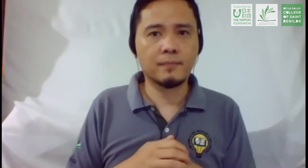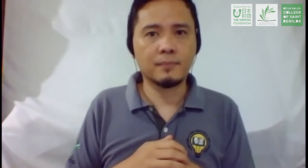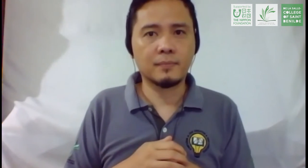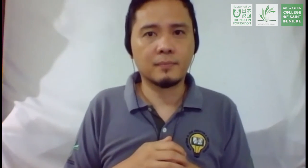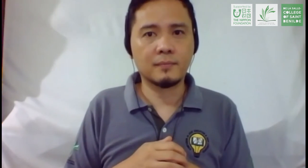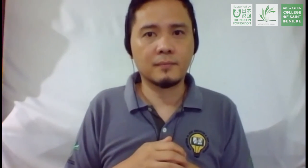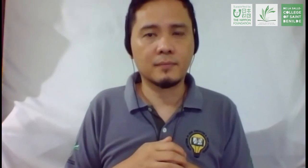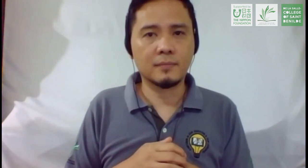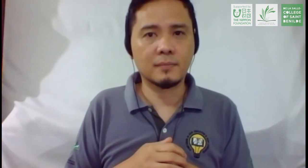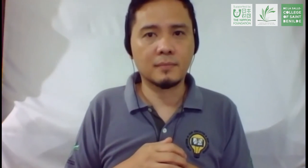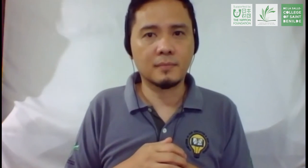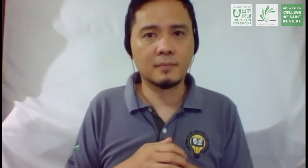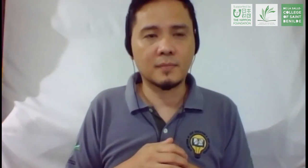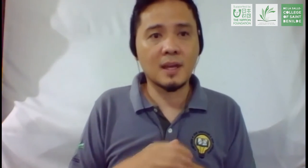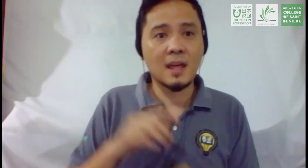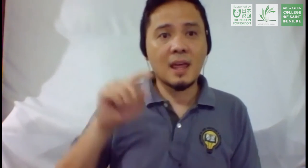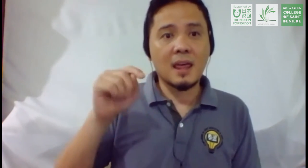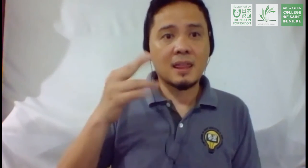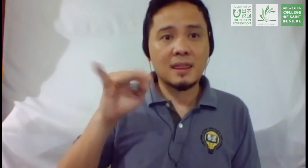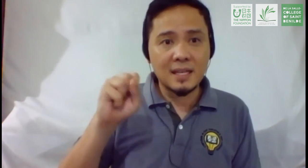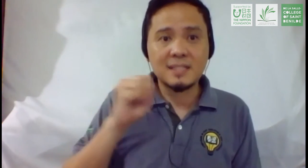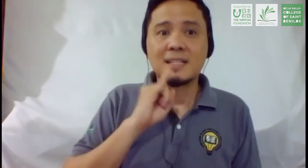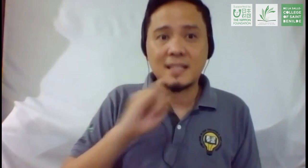This is the house that Jack built.